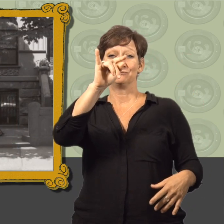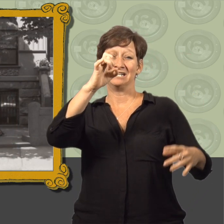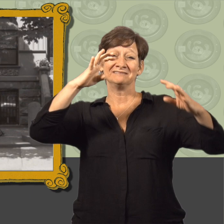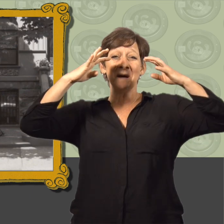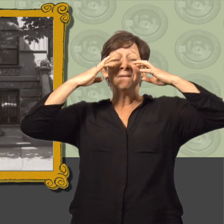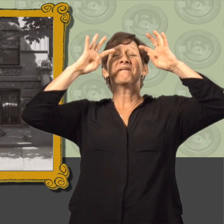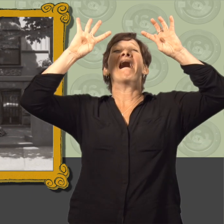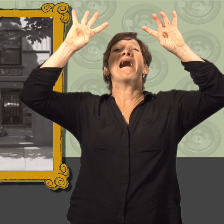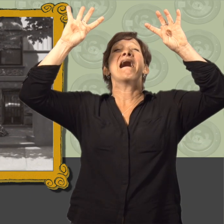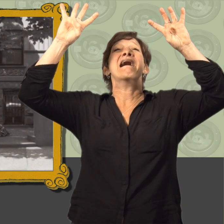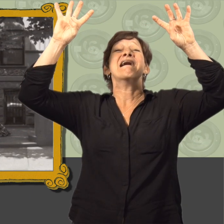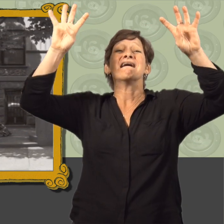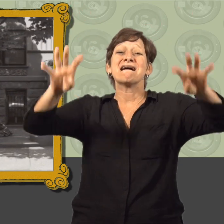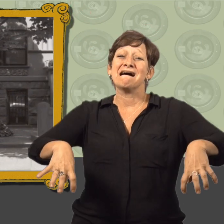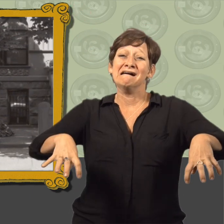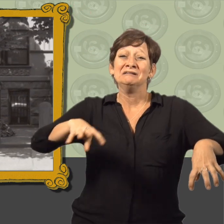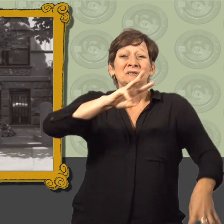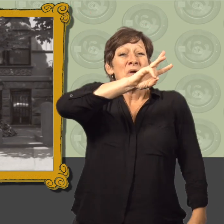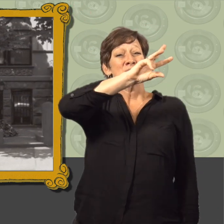balled.